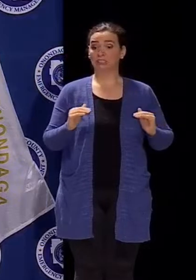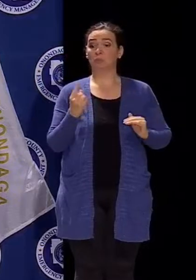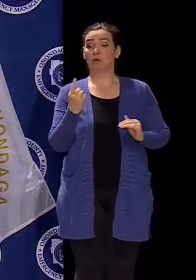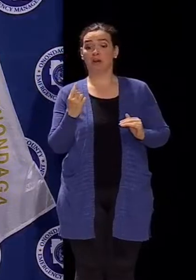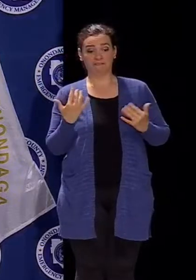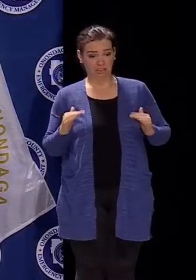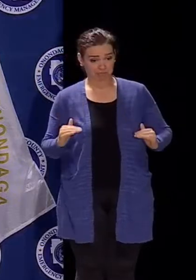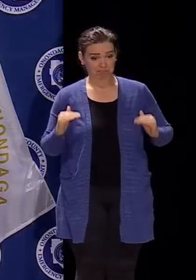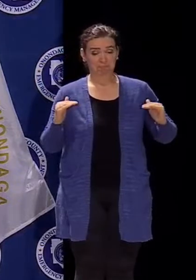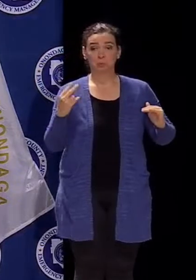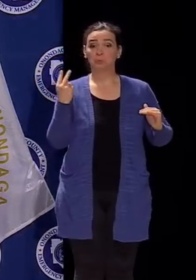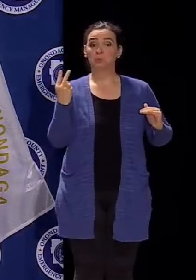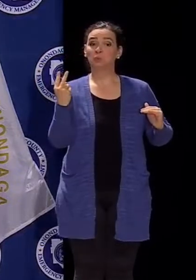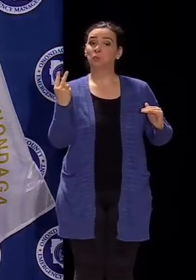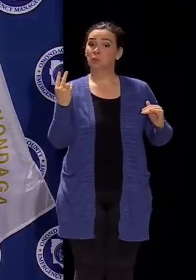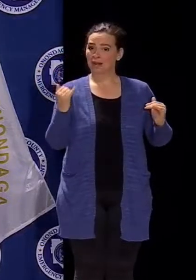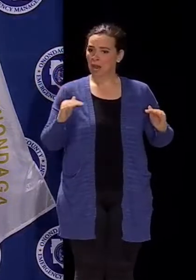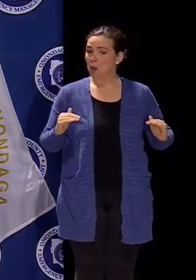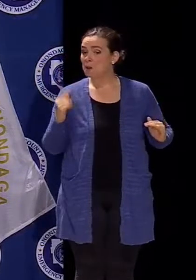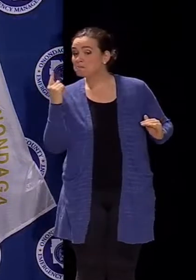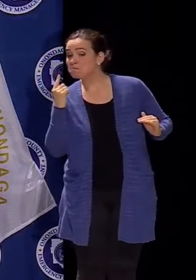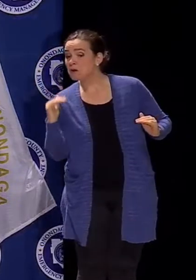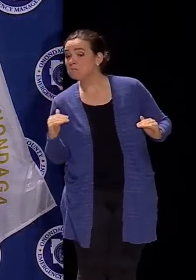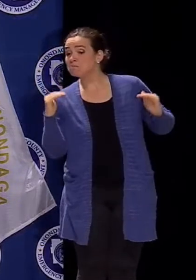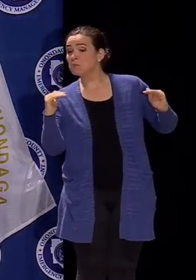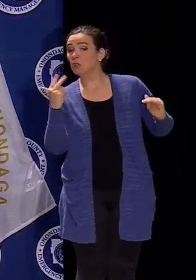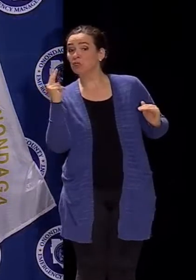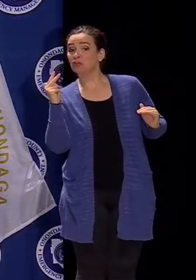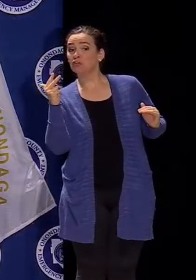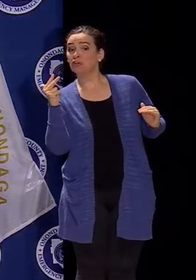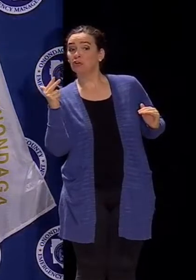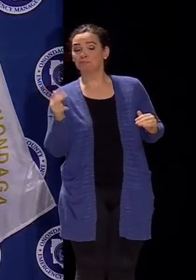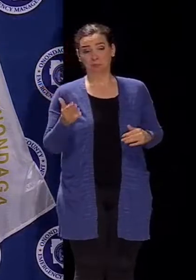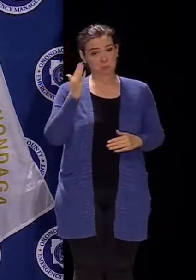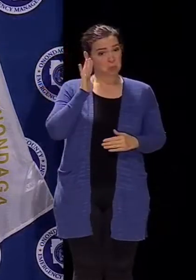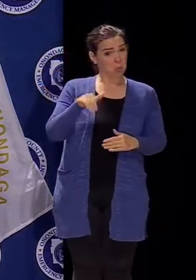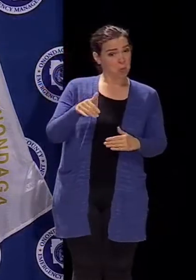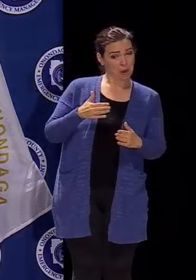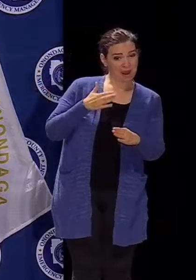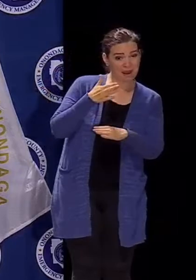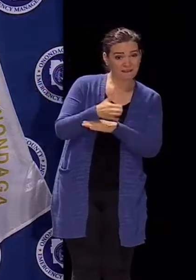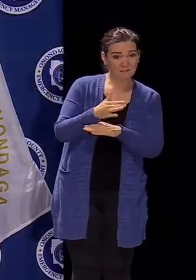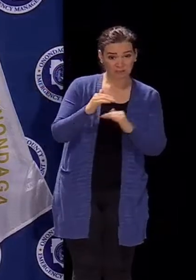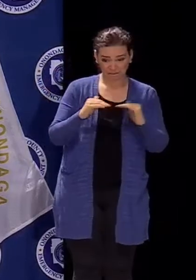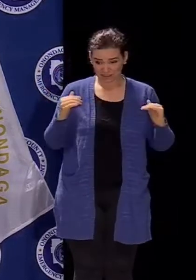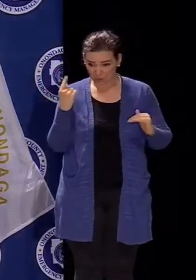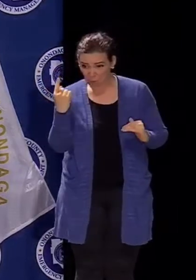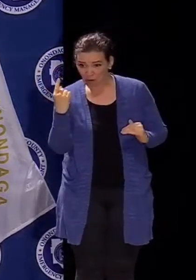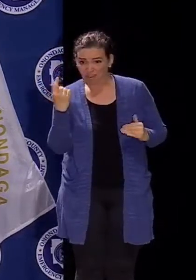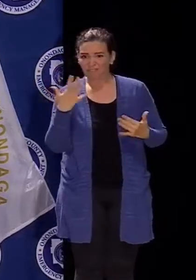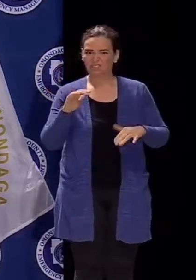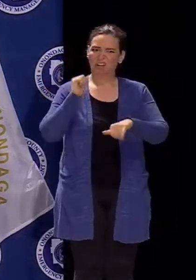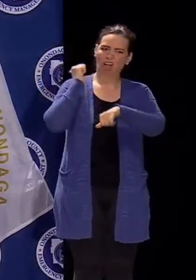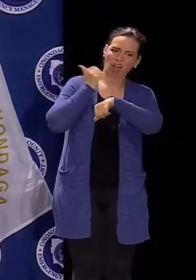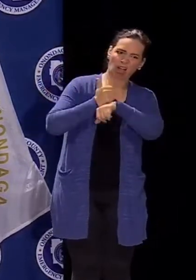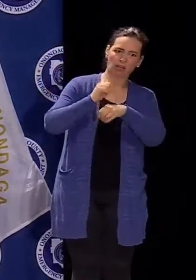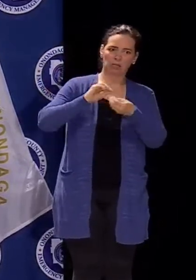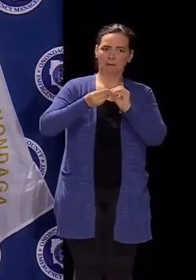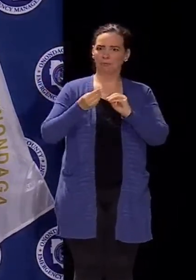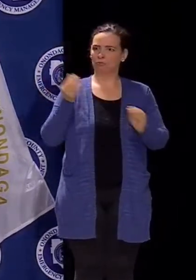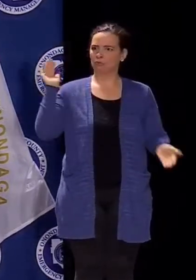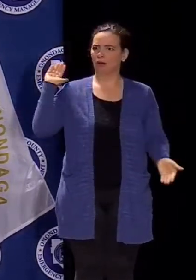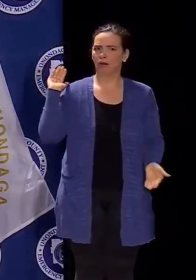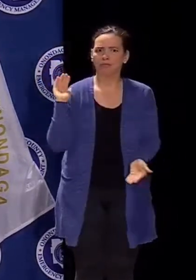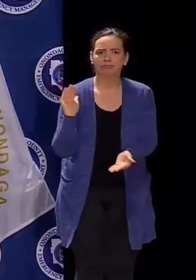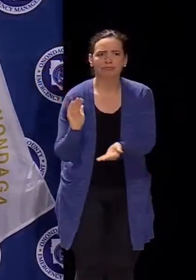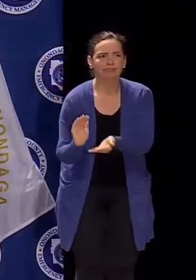infection rate in this community. Actually, the numbers got better. The average for 7 days of community spread cases is 9